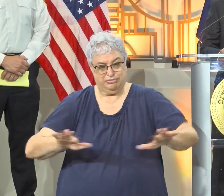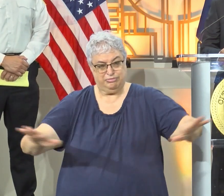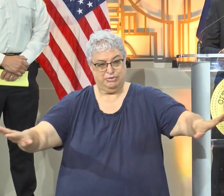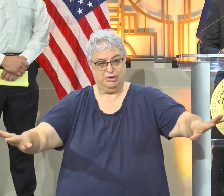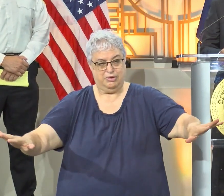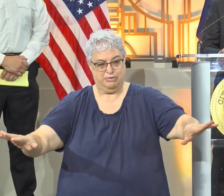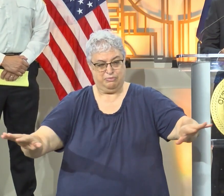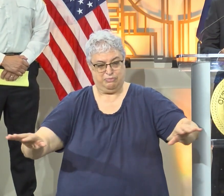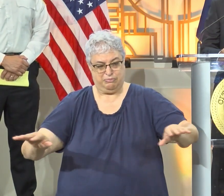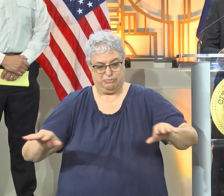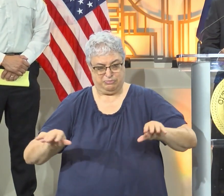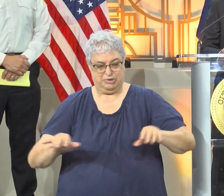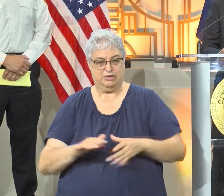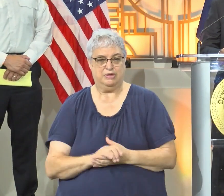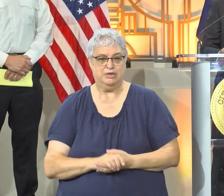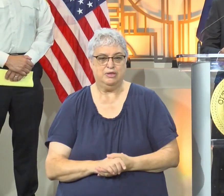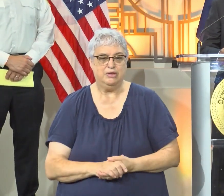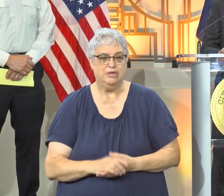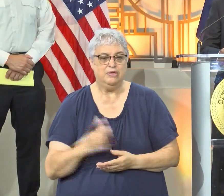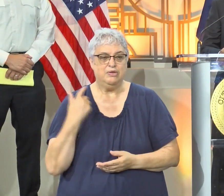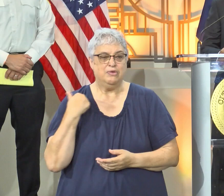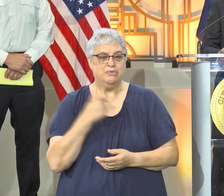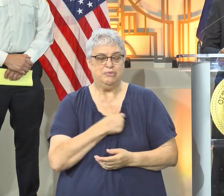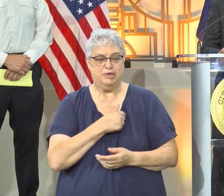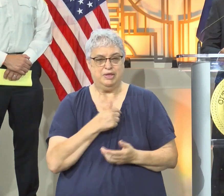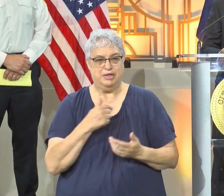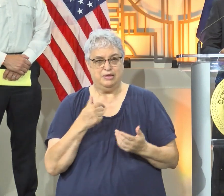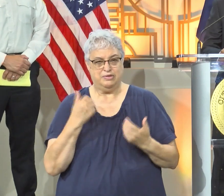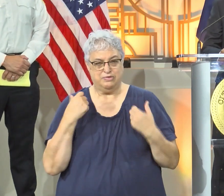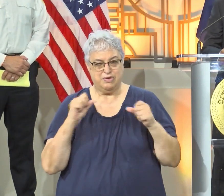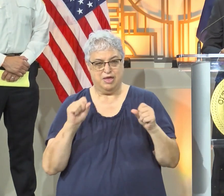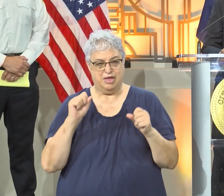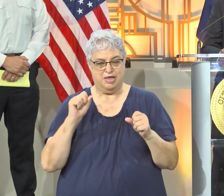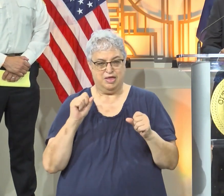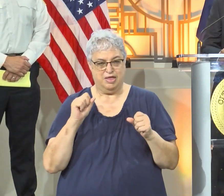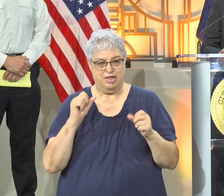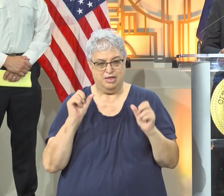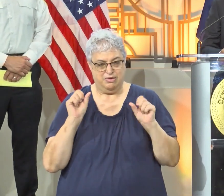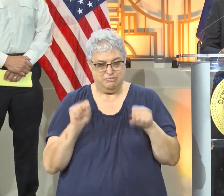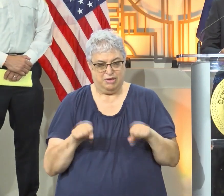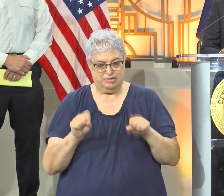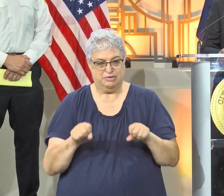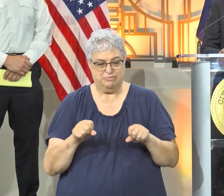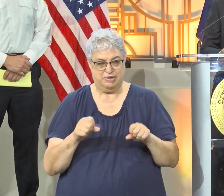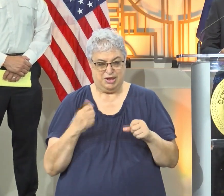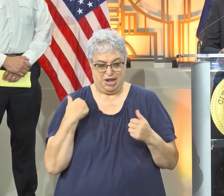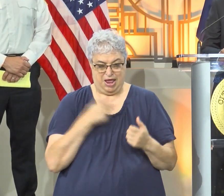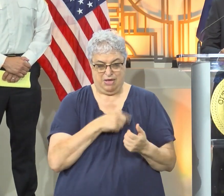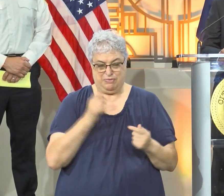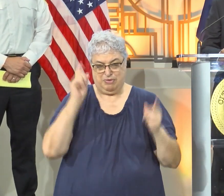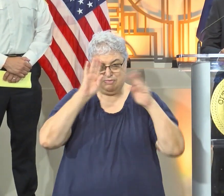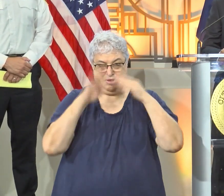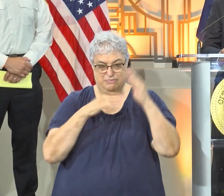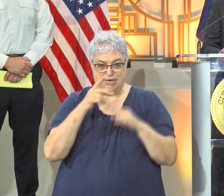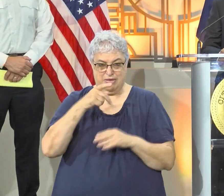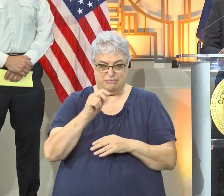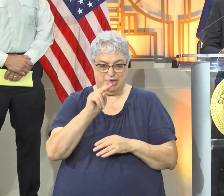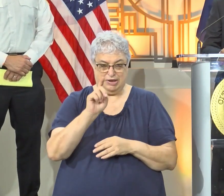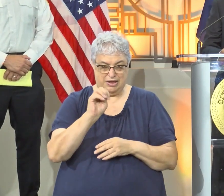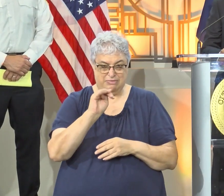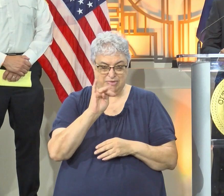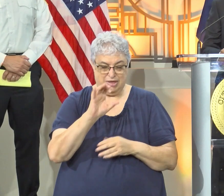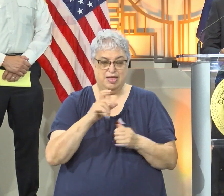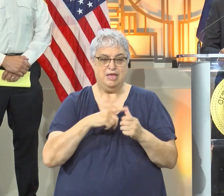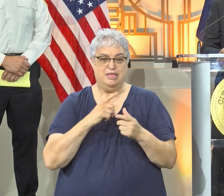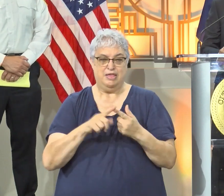spread. And as we respond to the pandemic, we're also preparing for the possibility of a storm in the Gulf that could impact